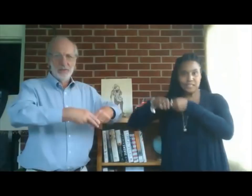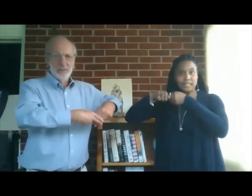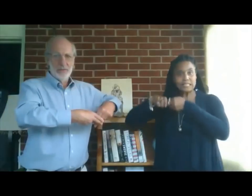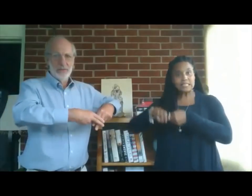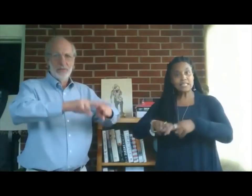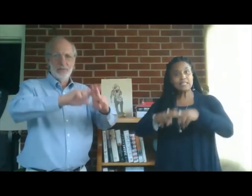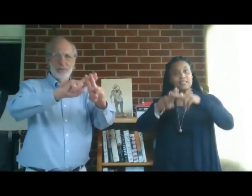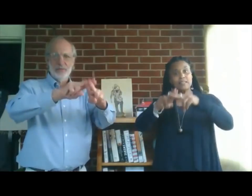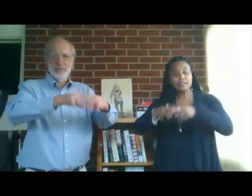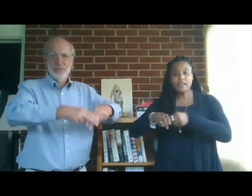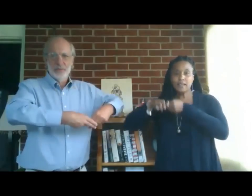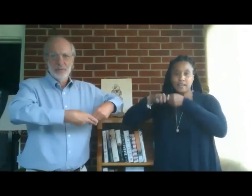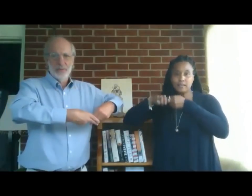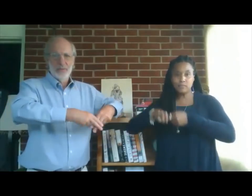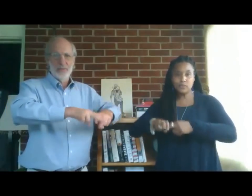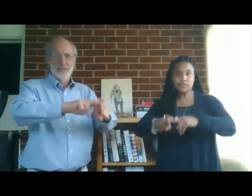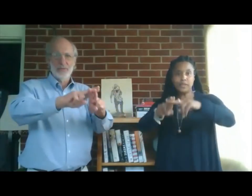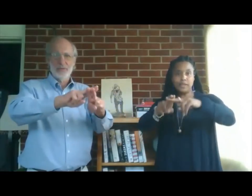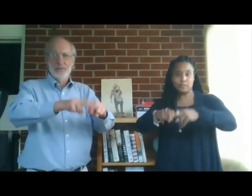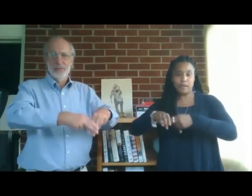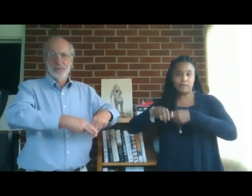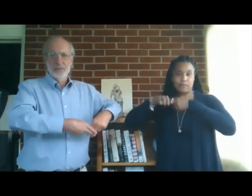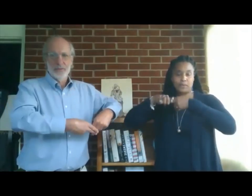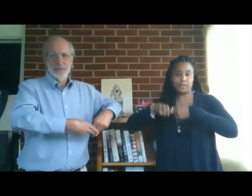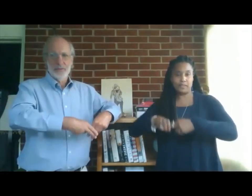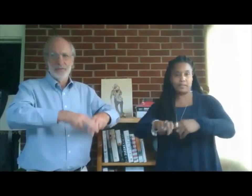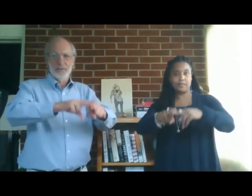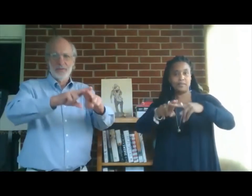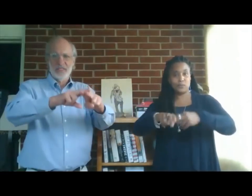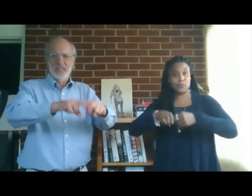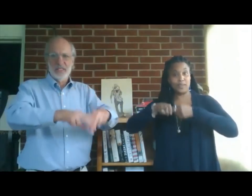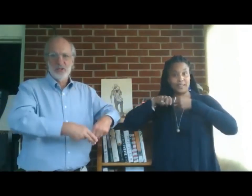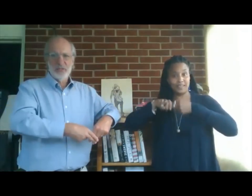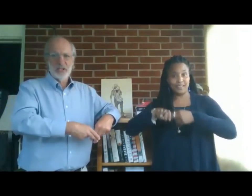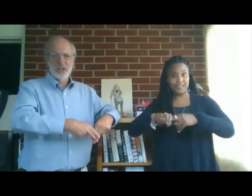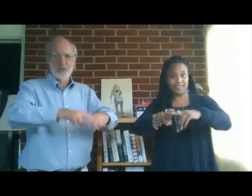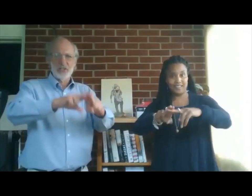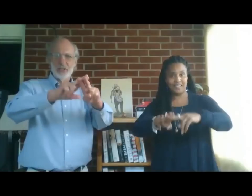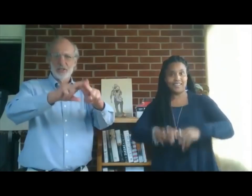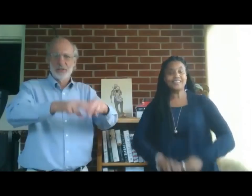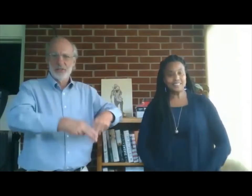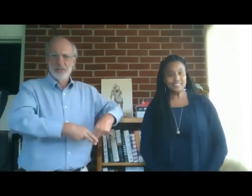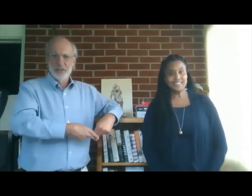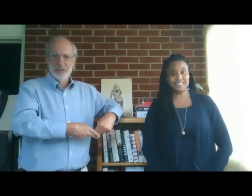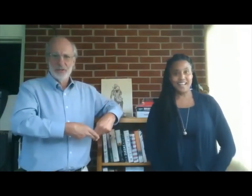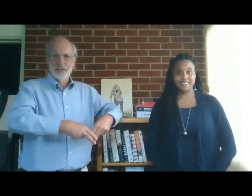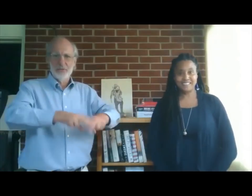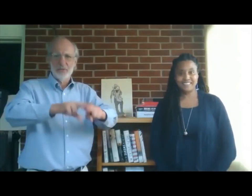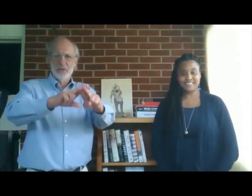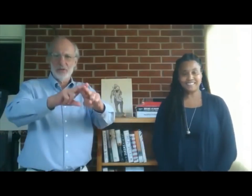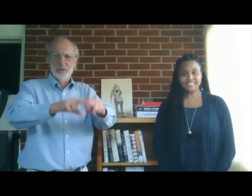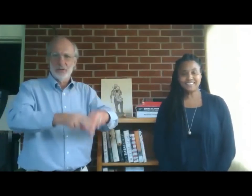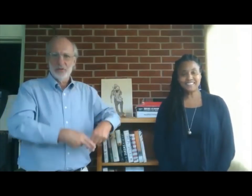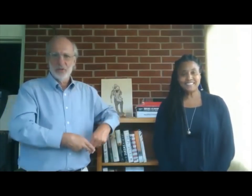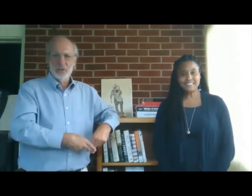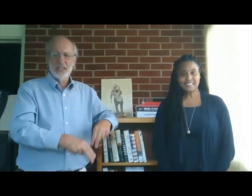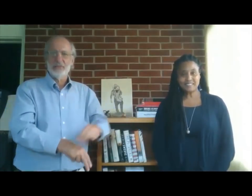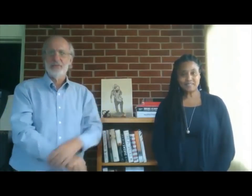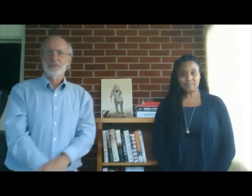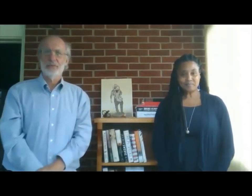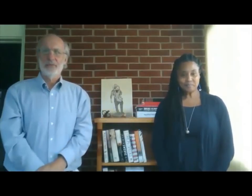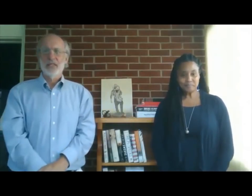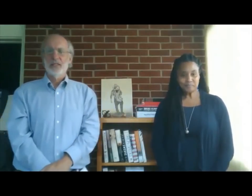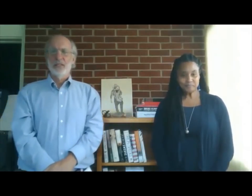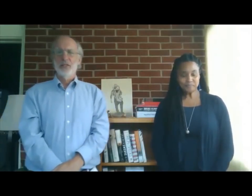Swing. Like sit and move your hands back and forth. Swing. That direction we talked about earlier. Exactly.